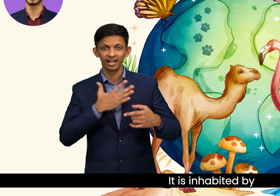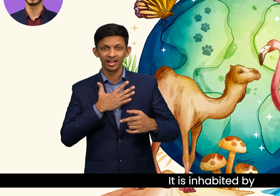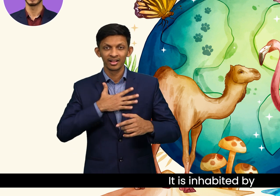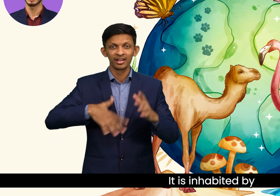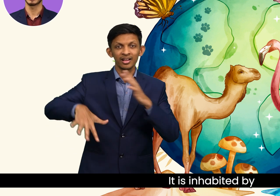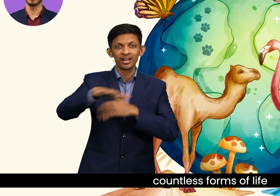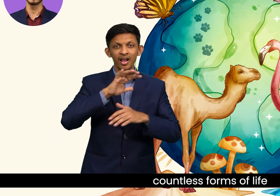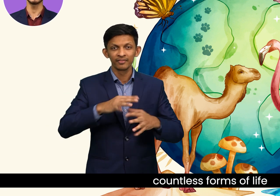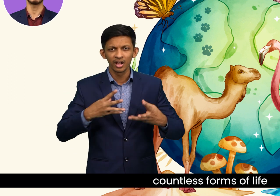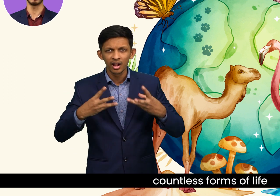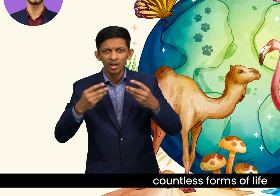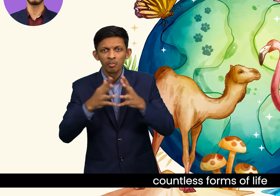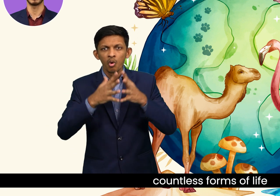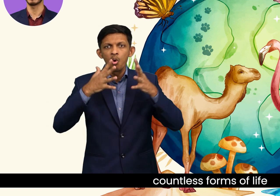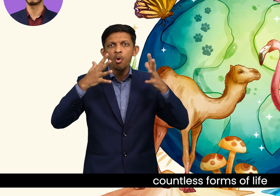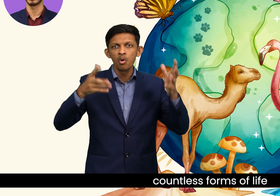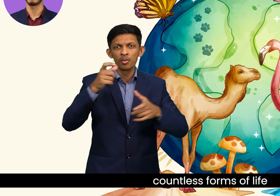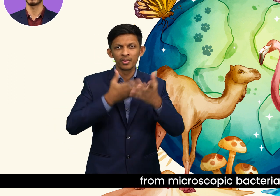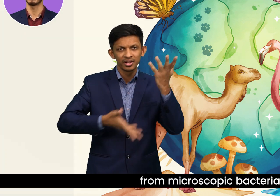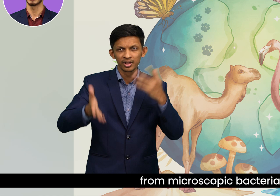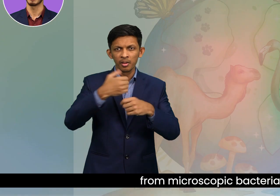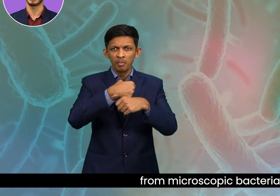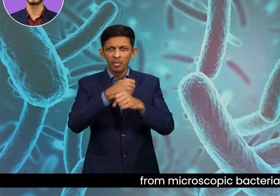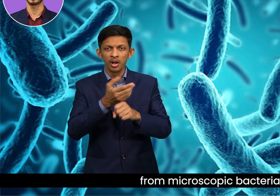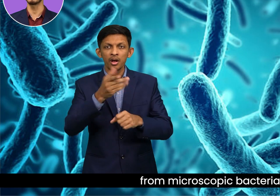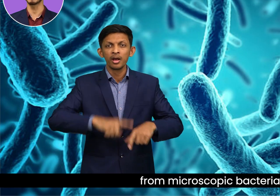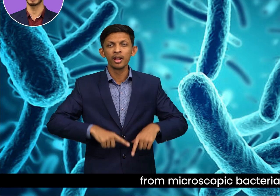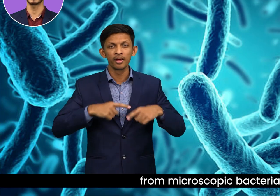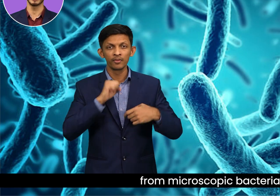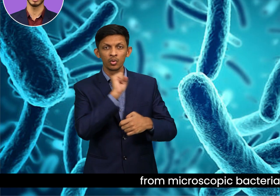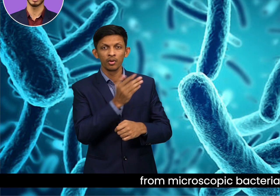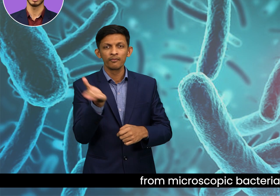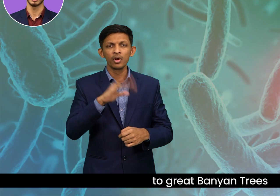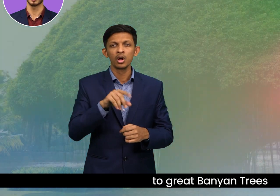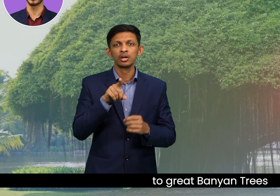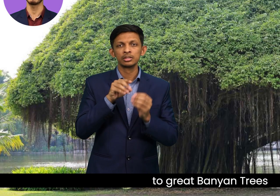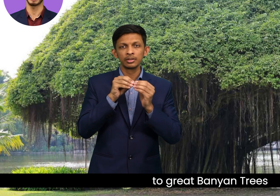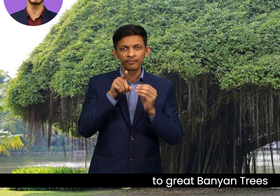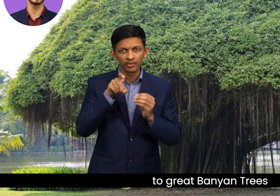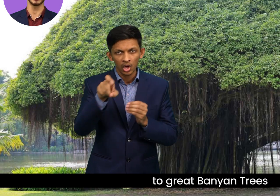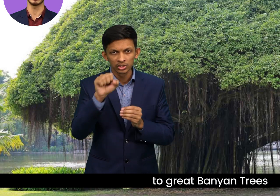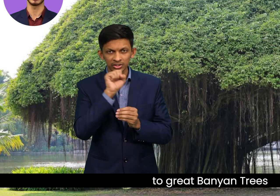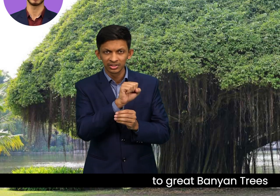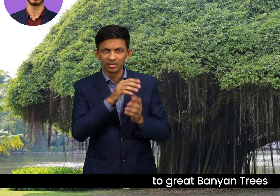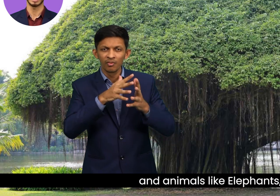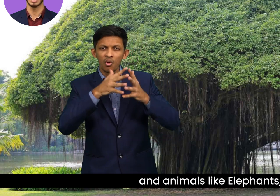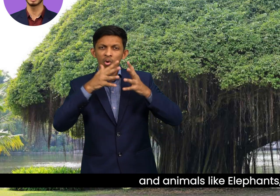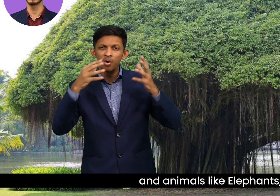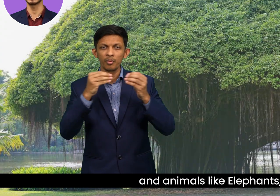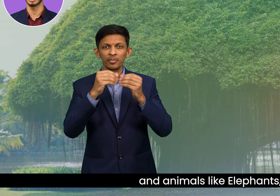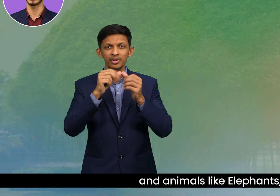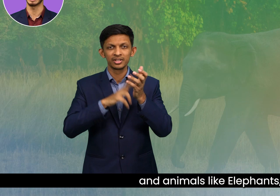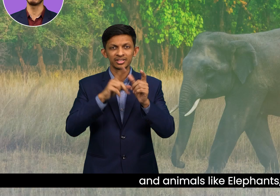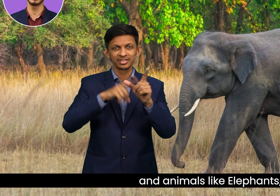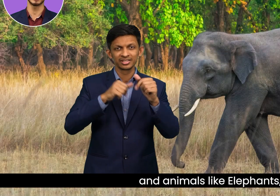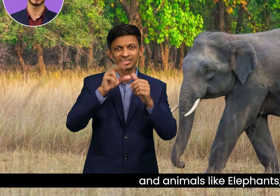by countless forms of life, from microscopic bacteria to great banyan trees and